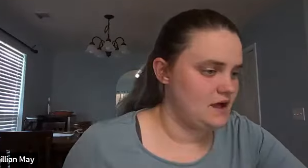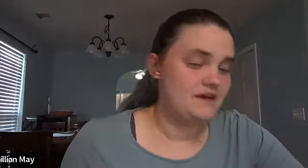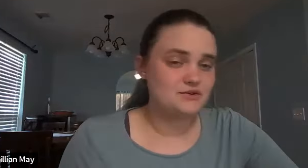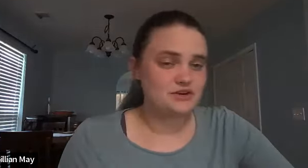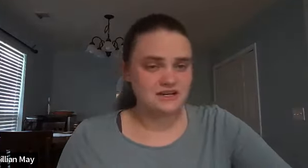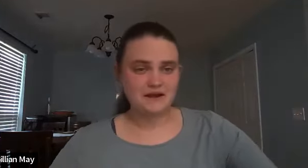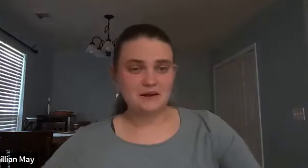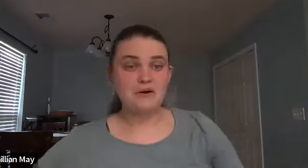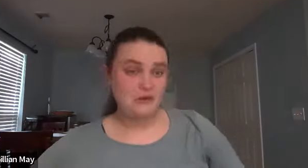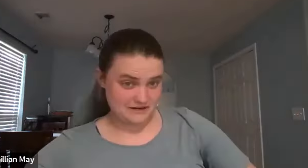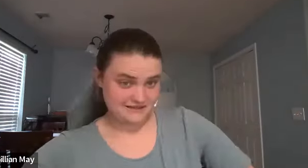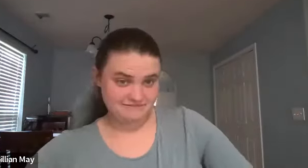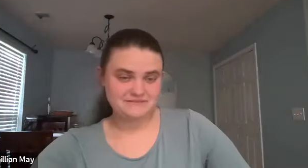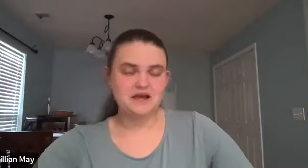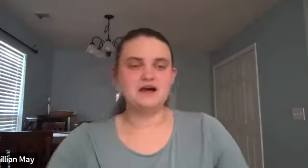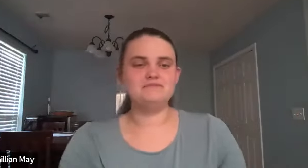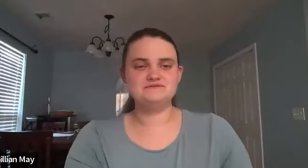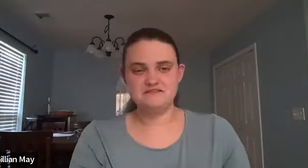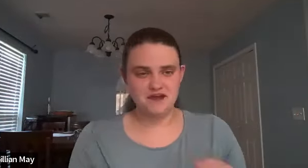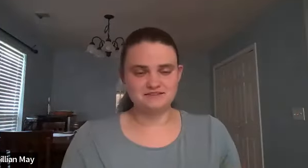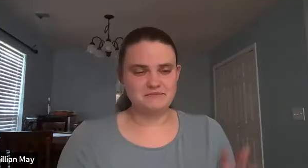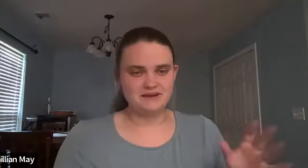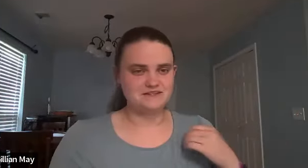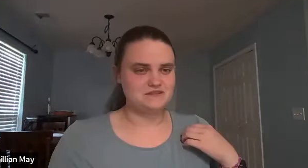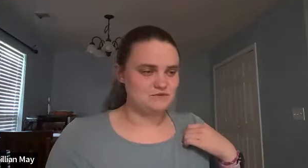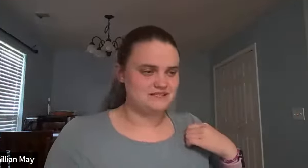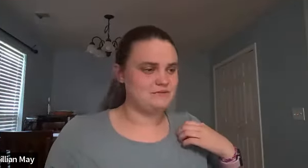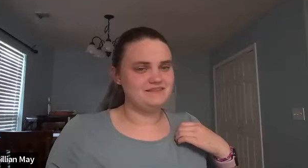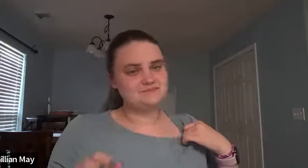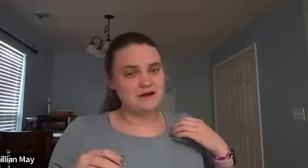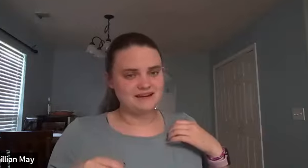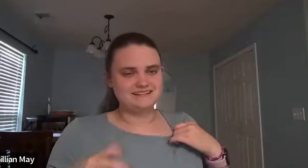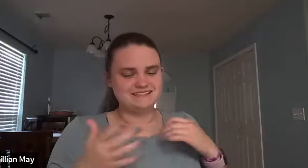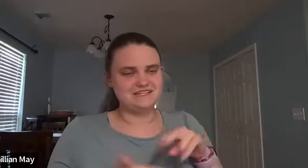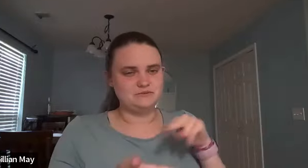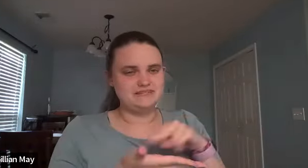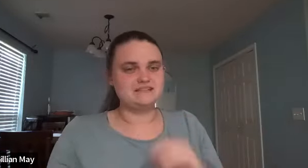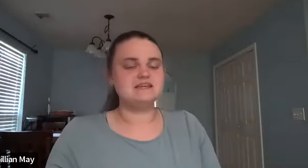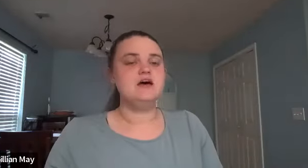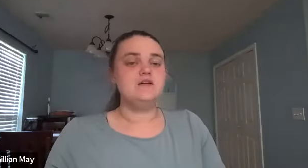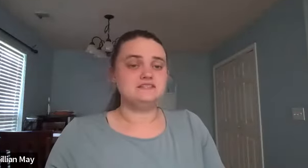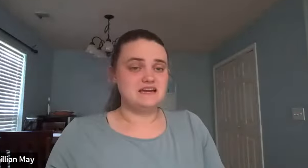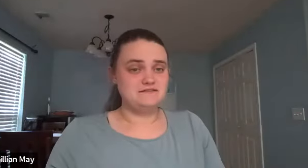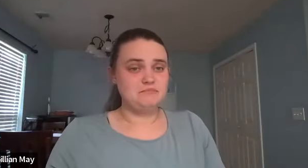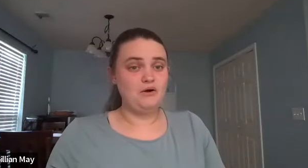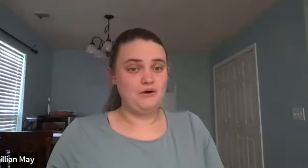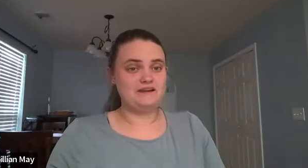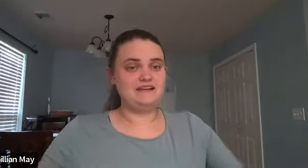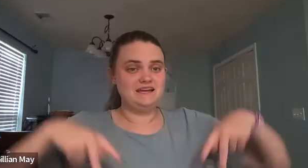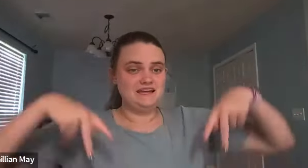If you're talking about a party, fun fact, I'm adding this one. This one wasn't on my list, but I'll add it because it's near with dance. The sign for party is